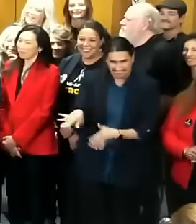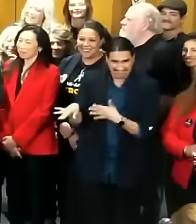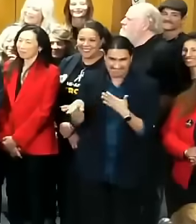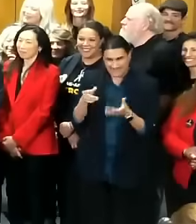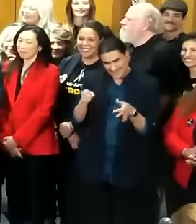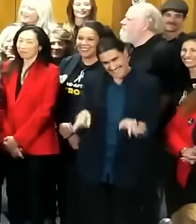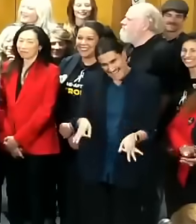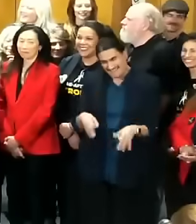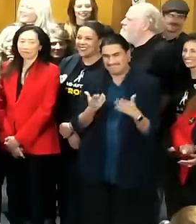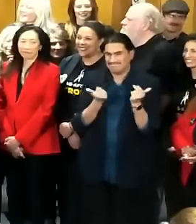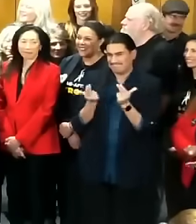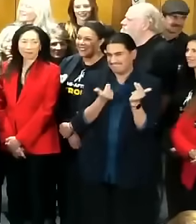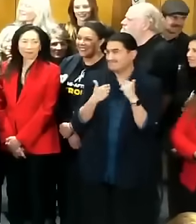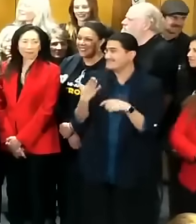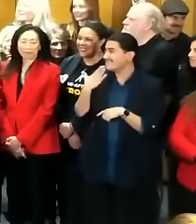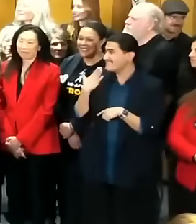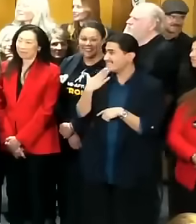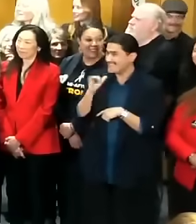Thank you, guys. Thanks.